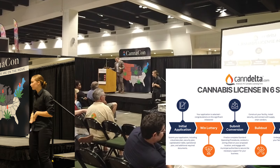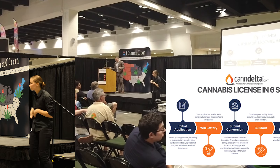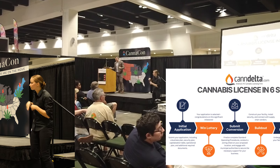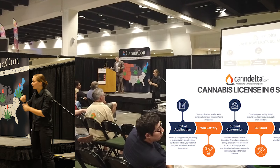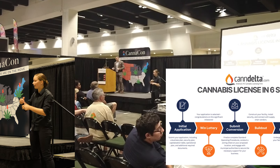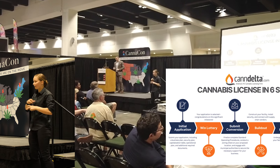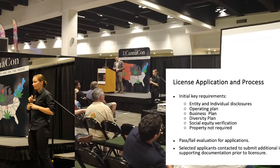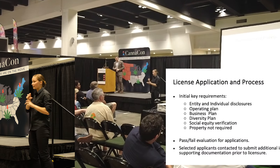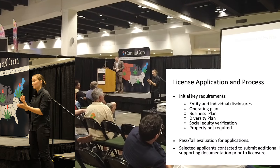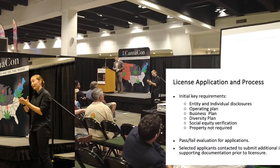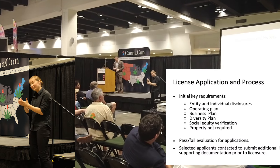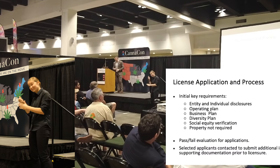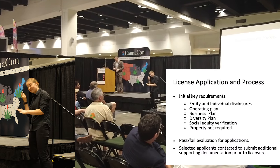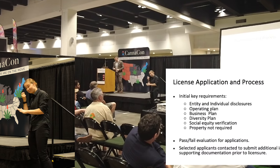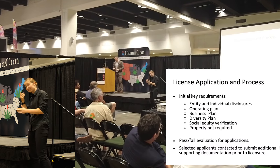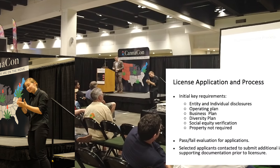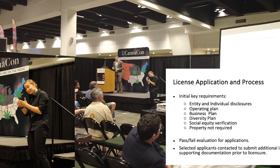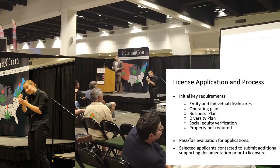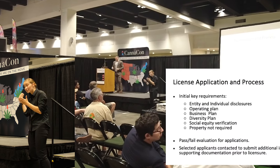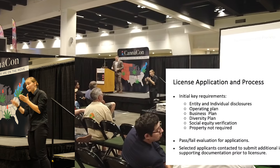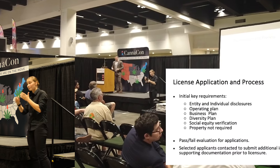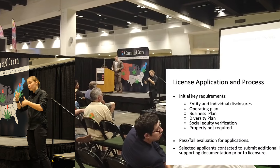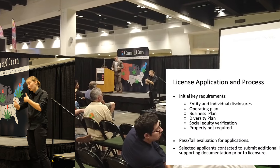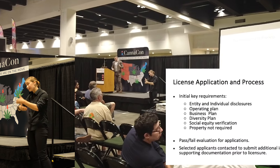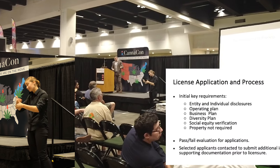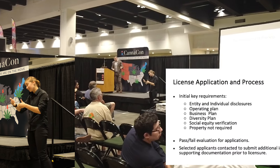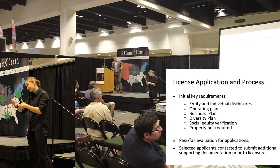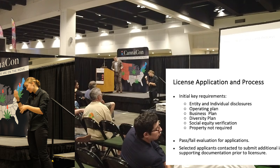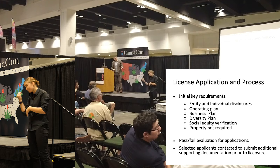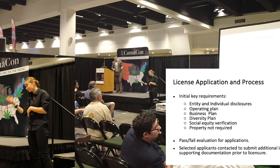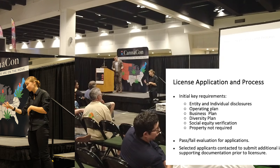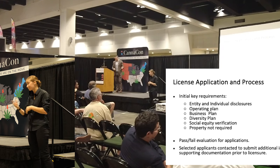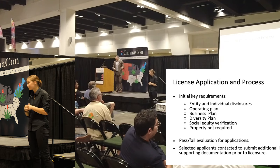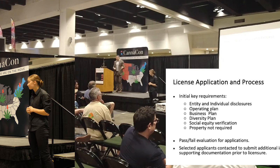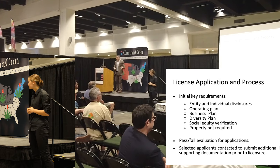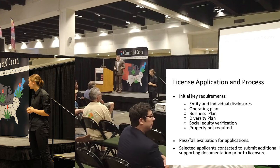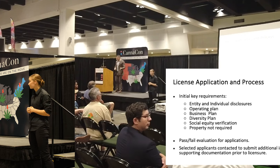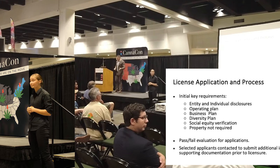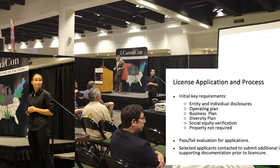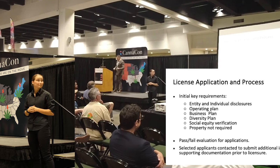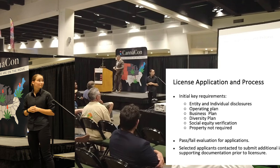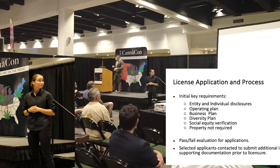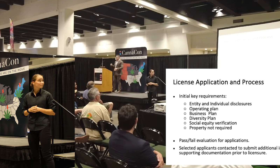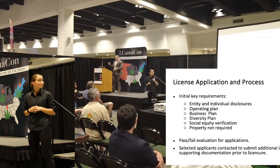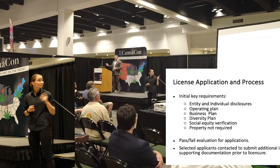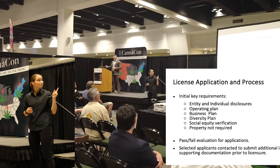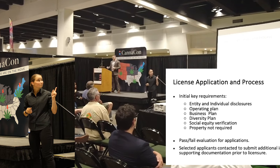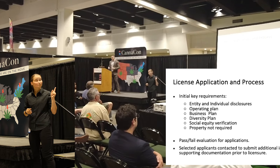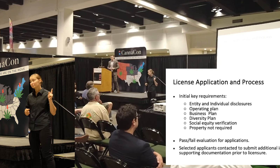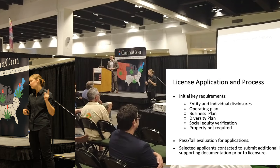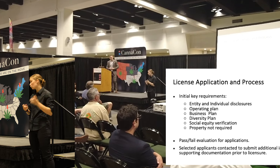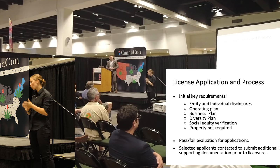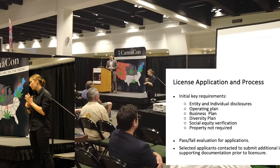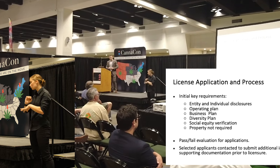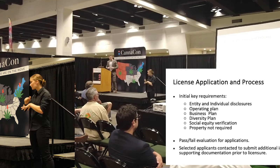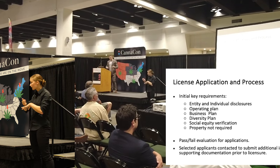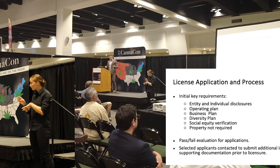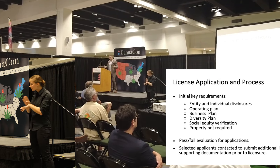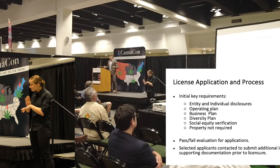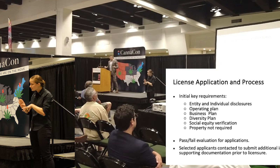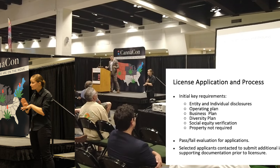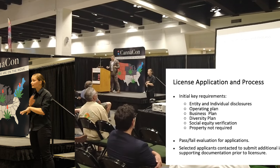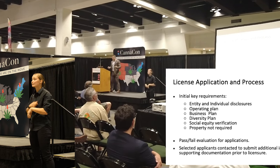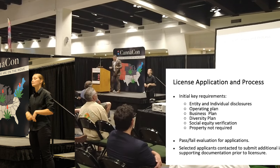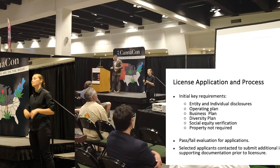very, very expensive process, don't get me wrong. So initial key requirements, again, for setting up your business and entity and